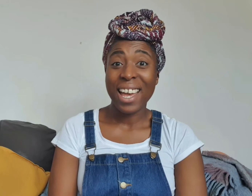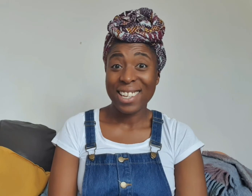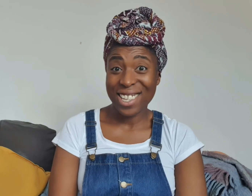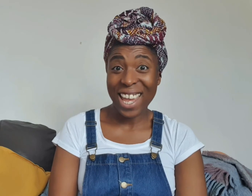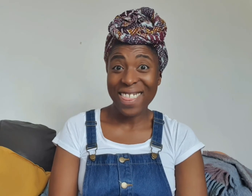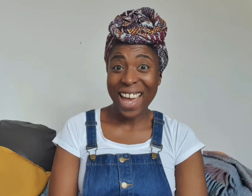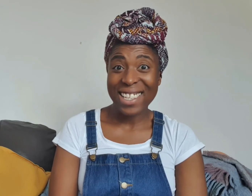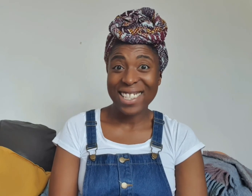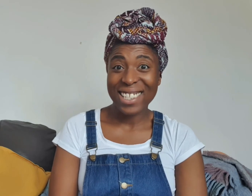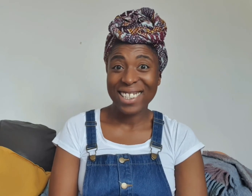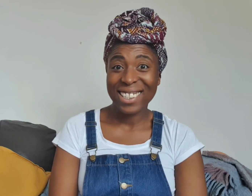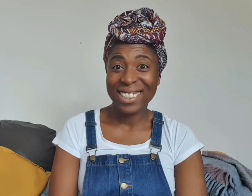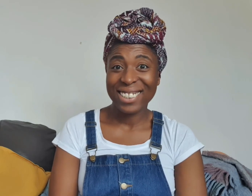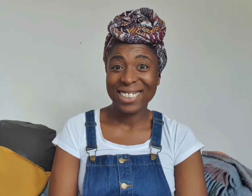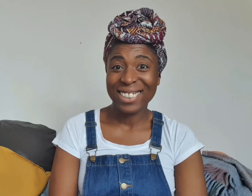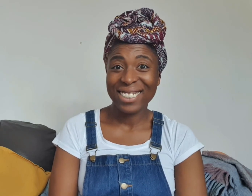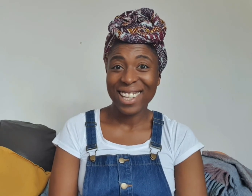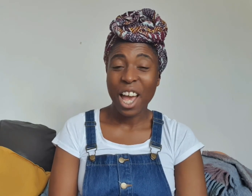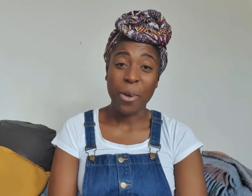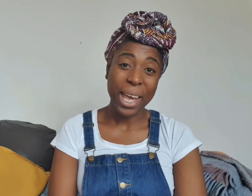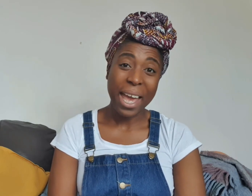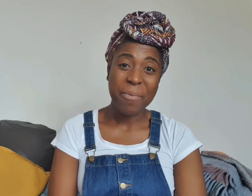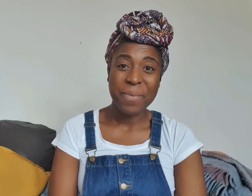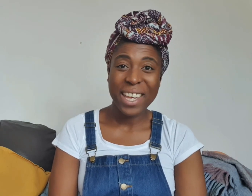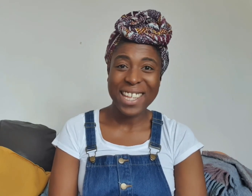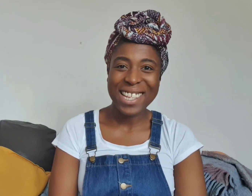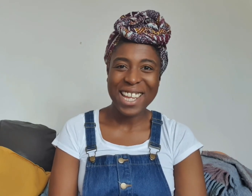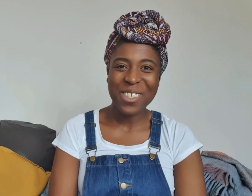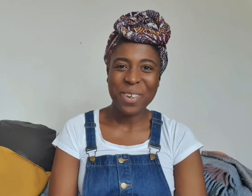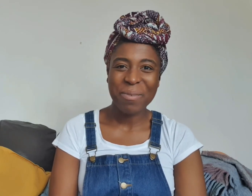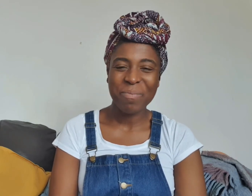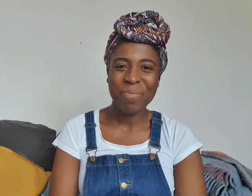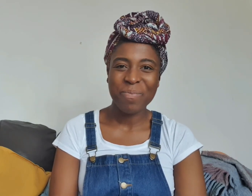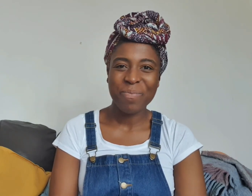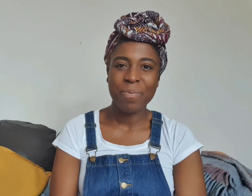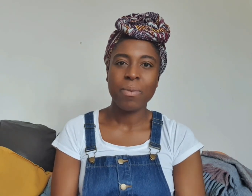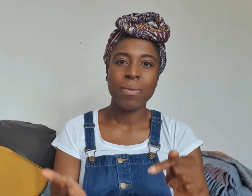Did you get that? Okay, here's the next one.